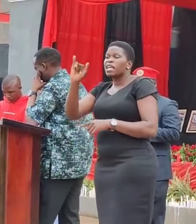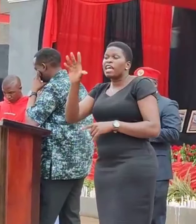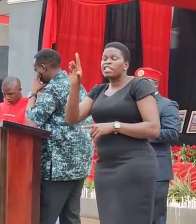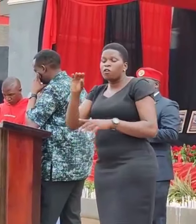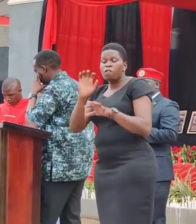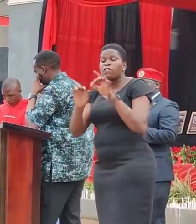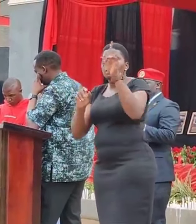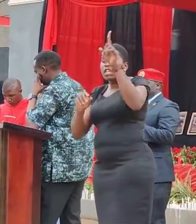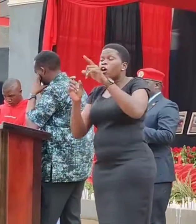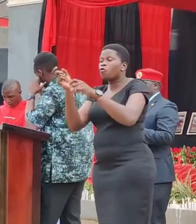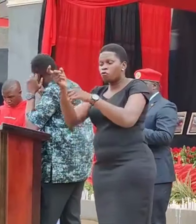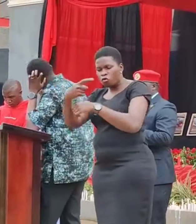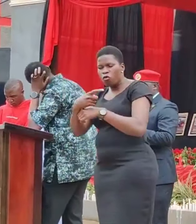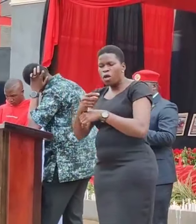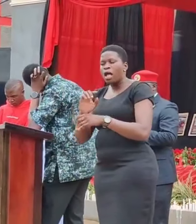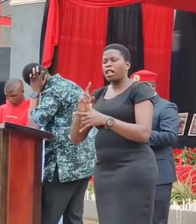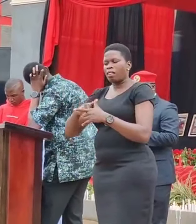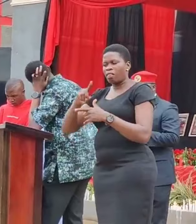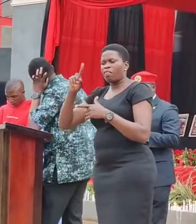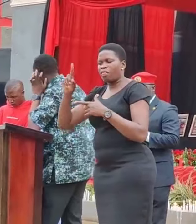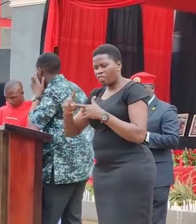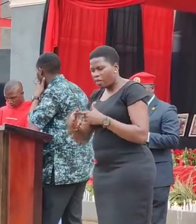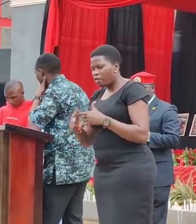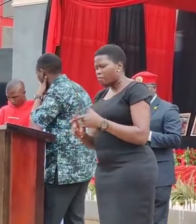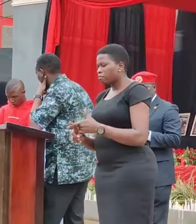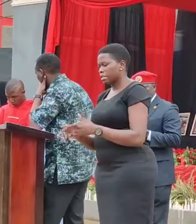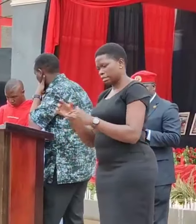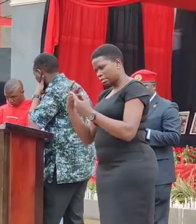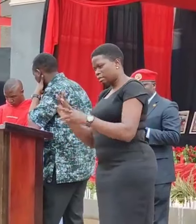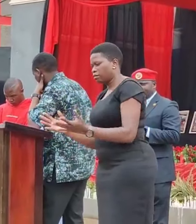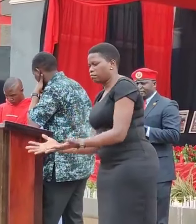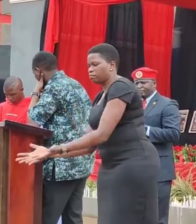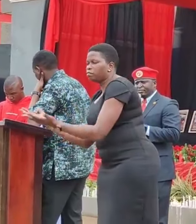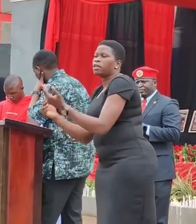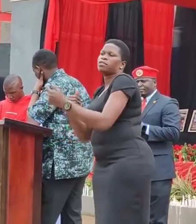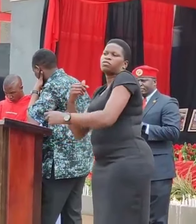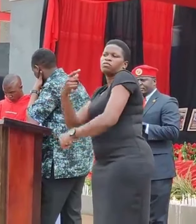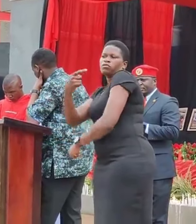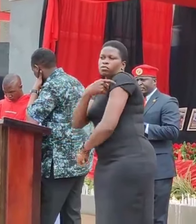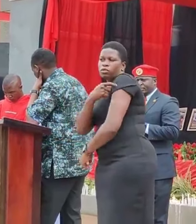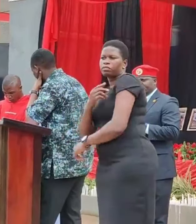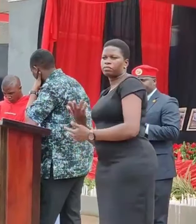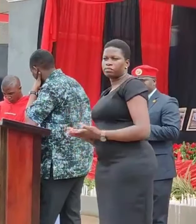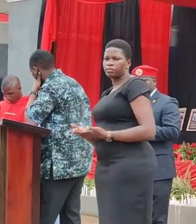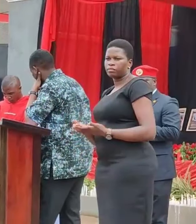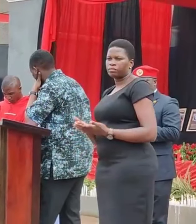Guru, that's when she was treated.